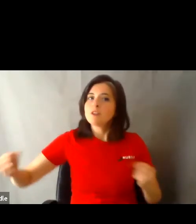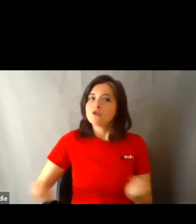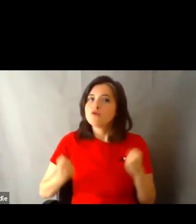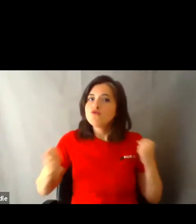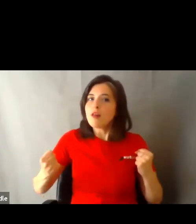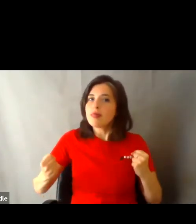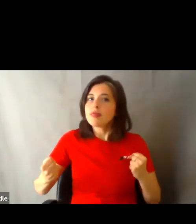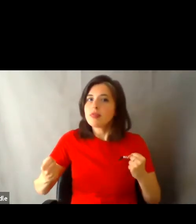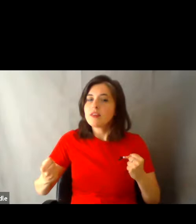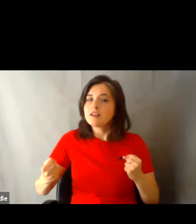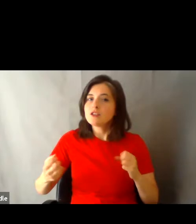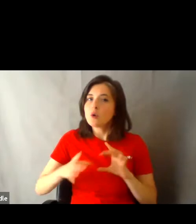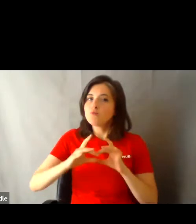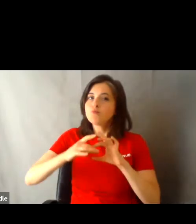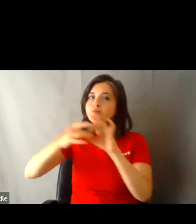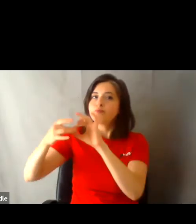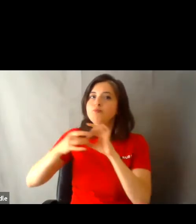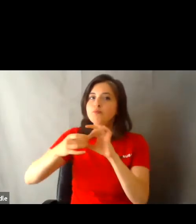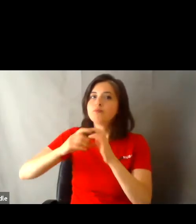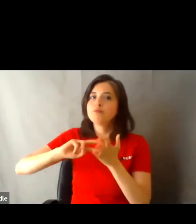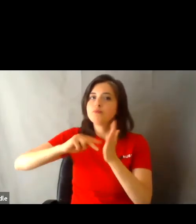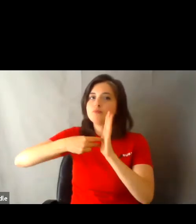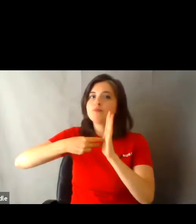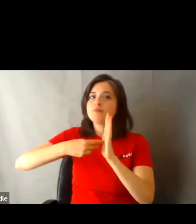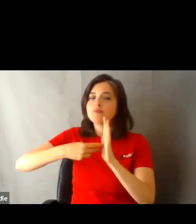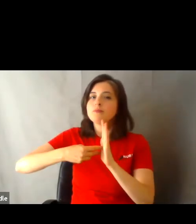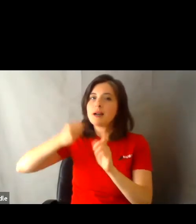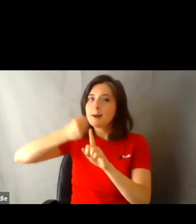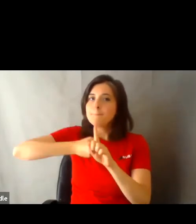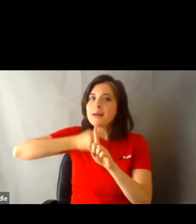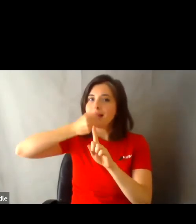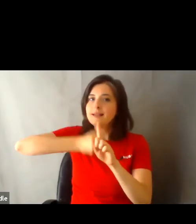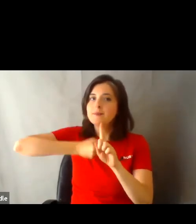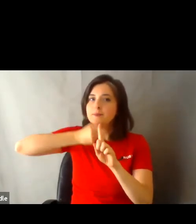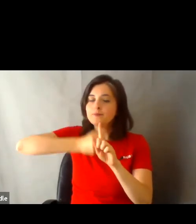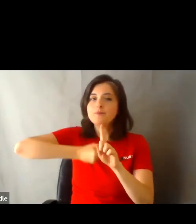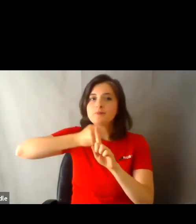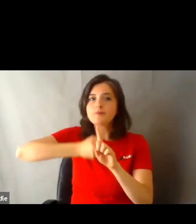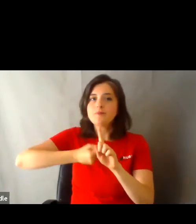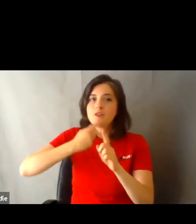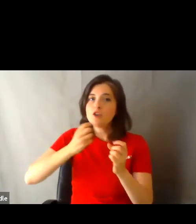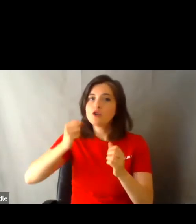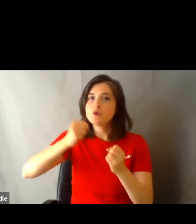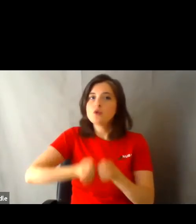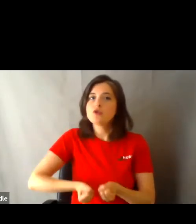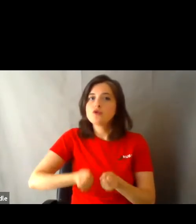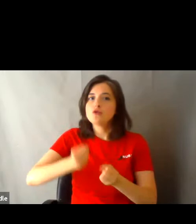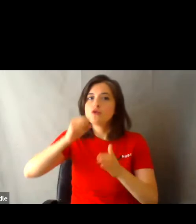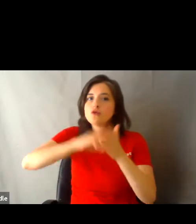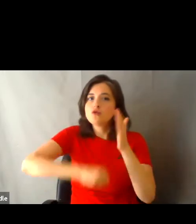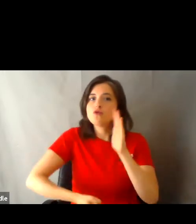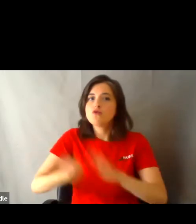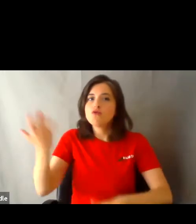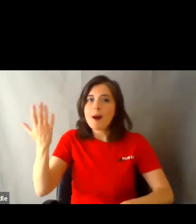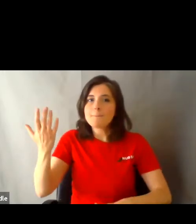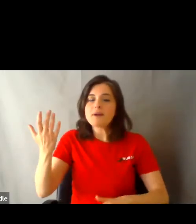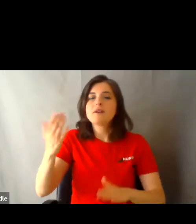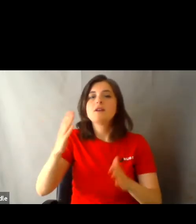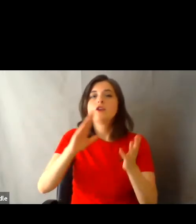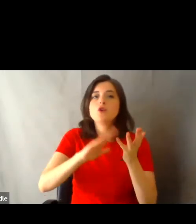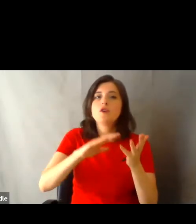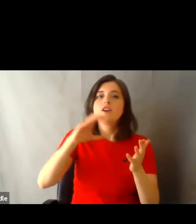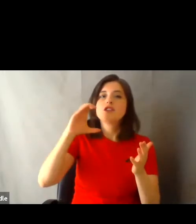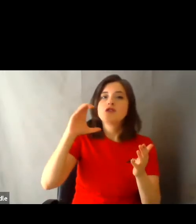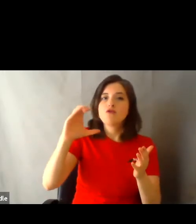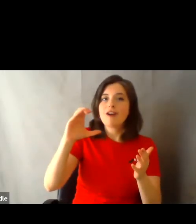organised a joint campaign, a united campaign, to scrap universal credit in Norfolk. And we named it